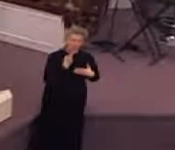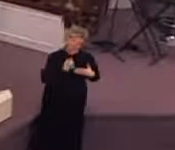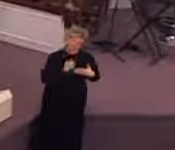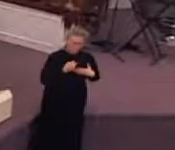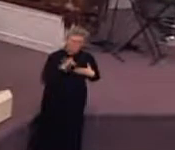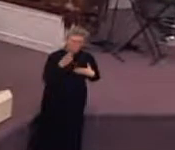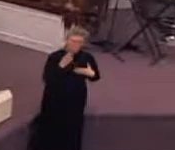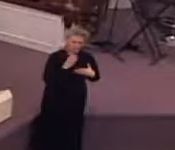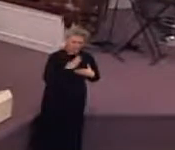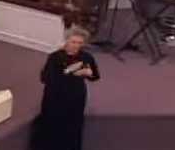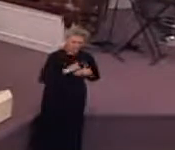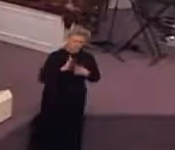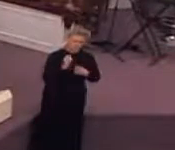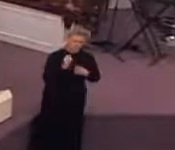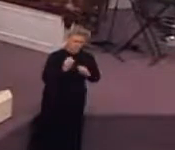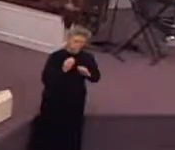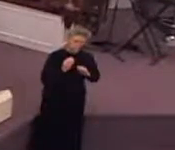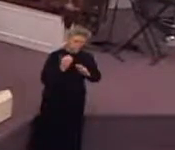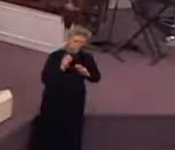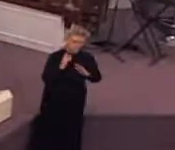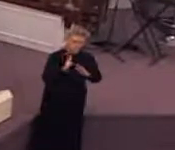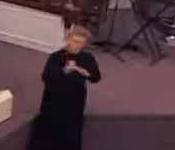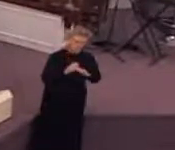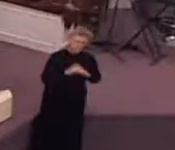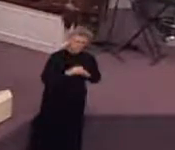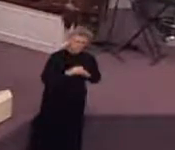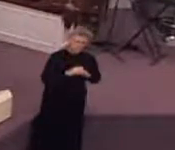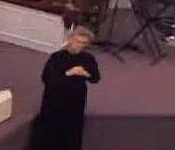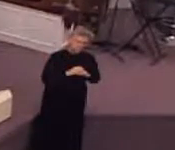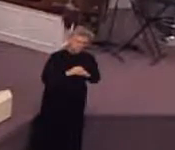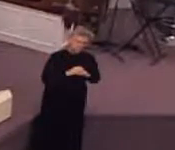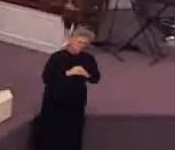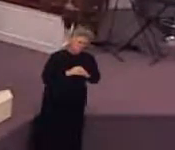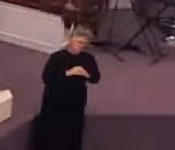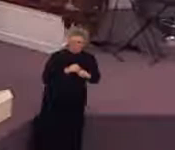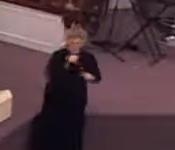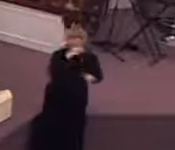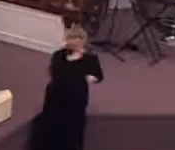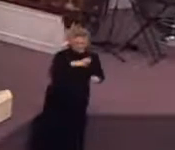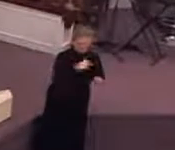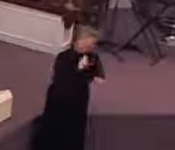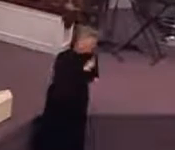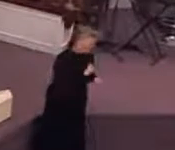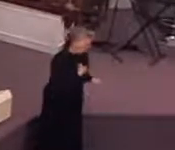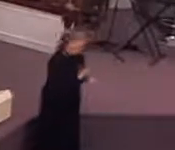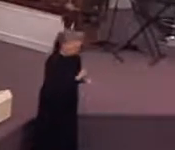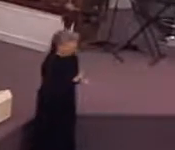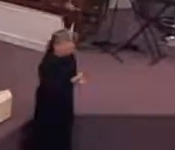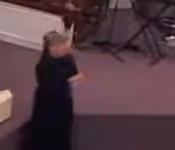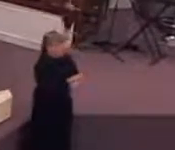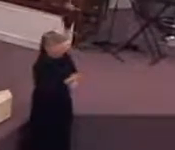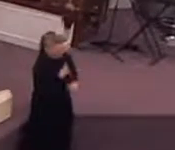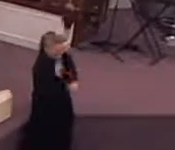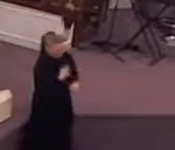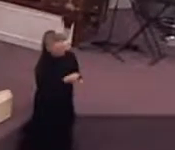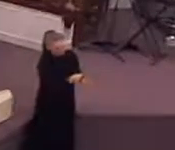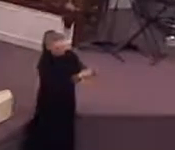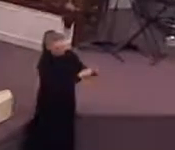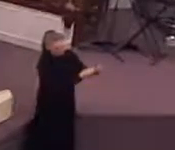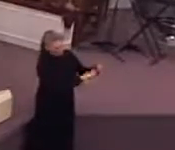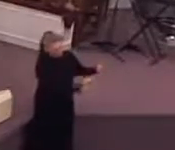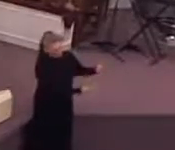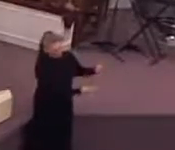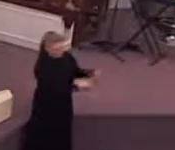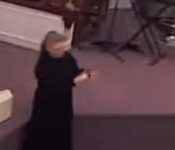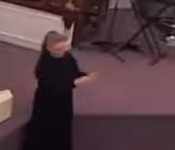holy presence. I had a man to tell me the other day, he said, oh, you know all this stuff about you